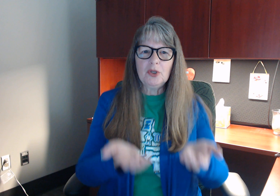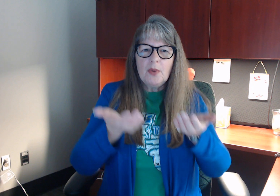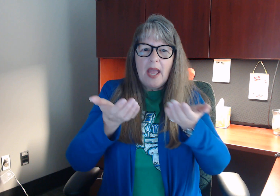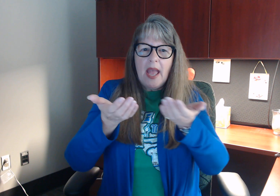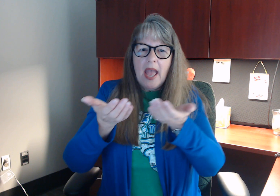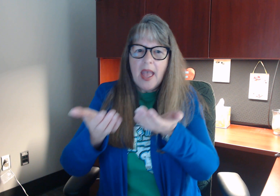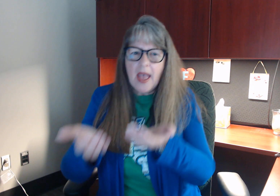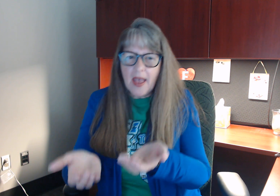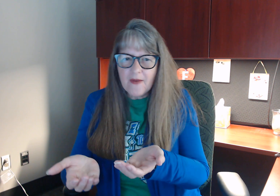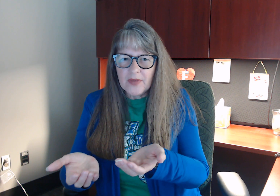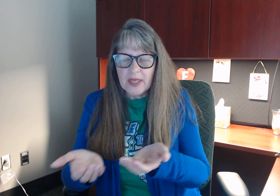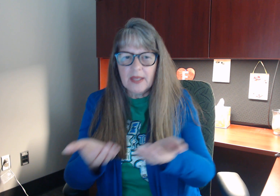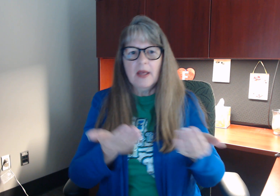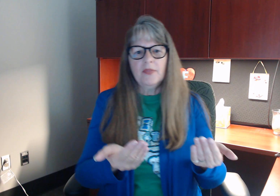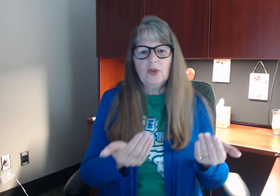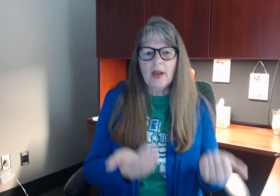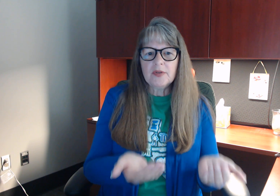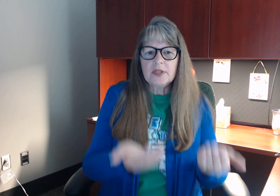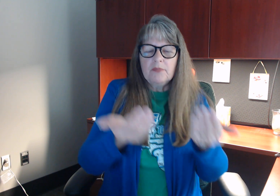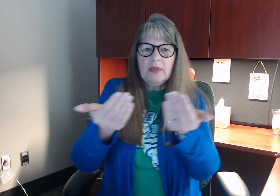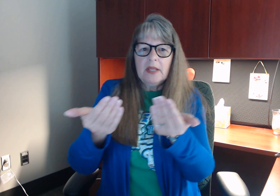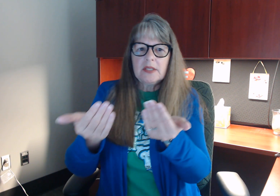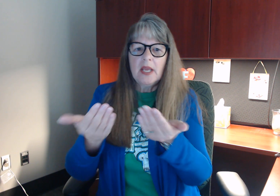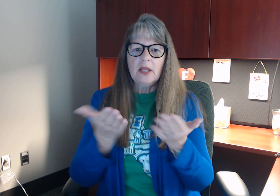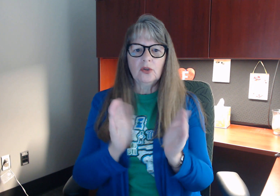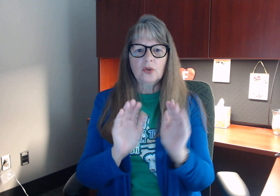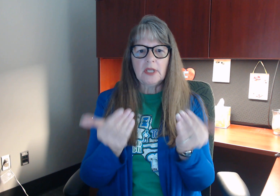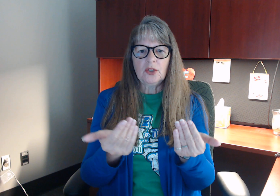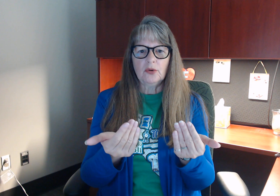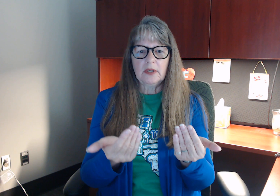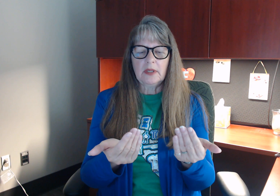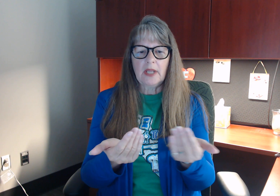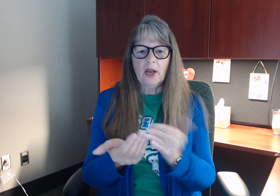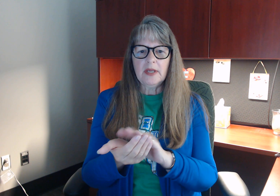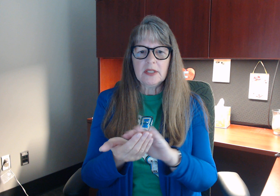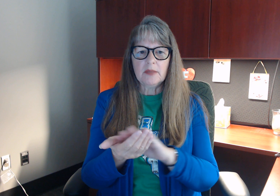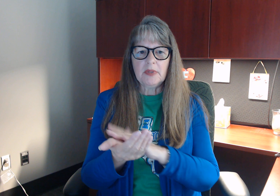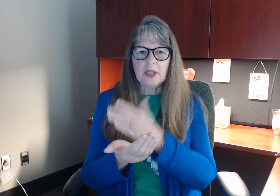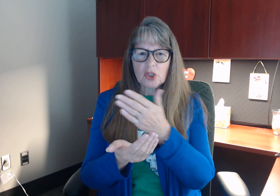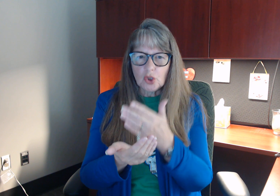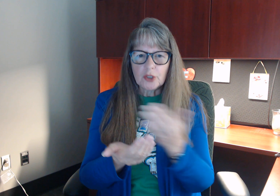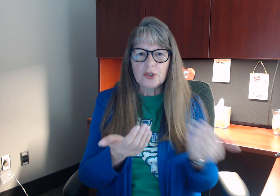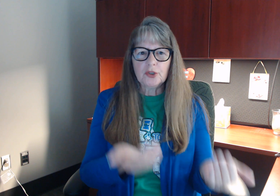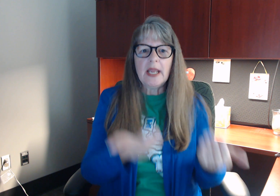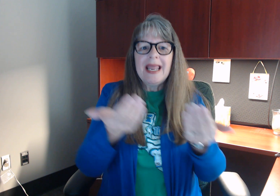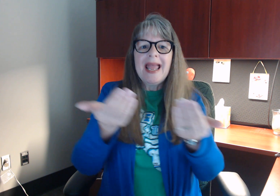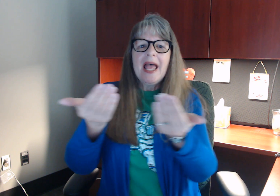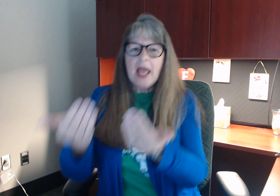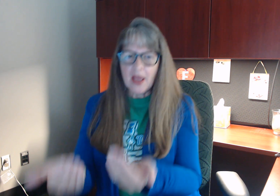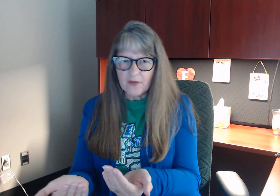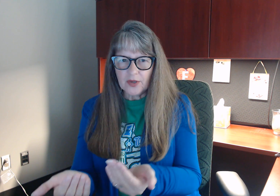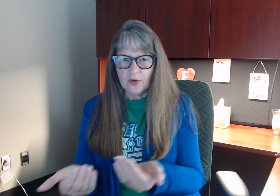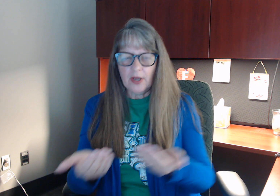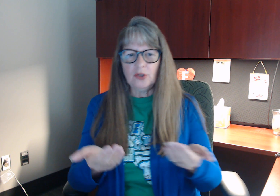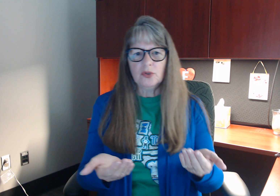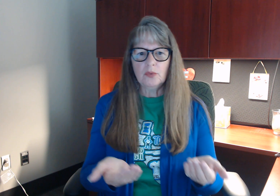do heavy, then you have something that's looks like you're carrying something that's larger and heavier, and you do a